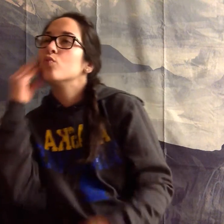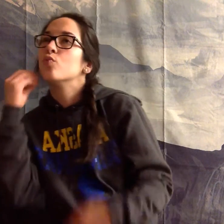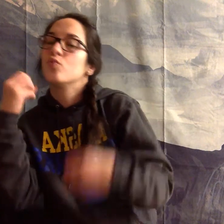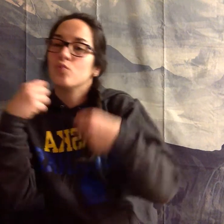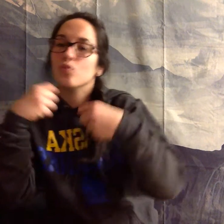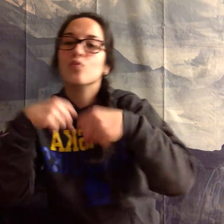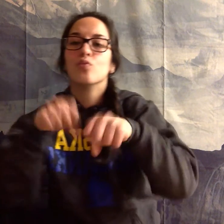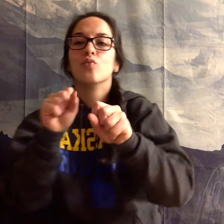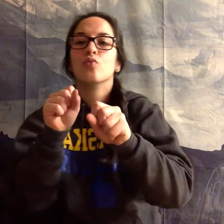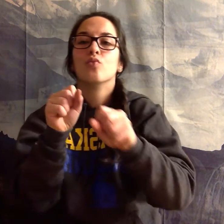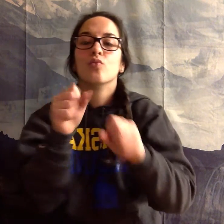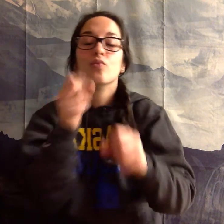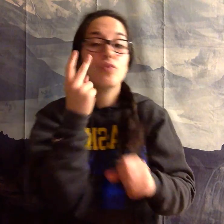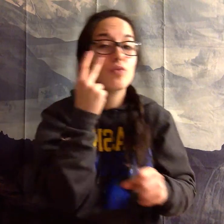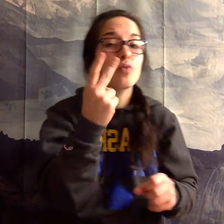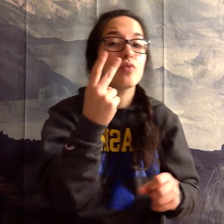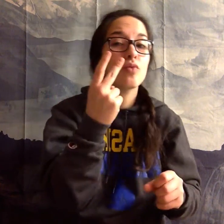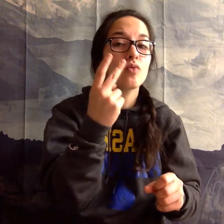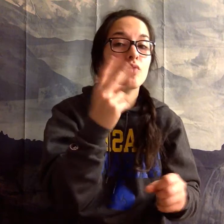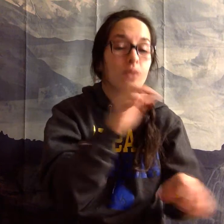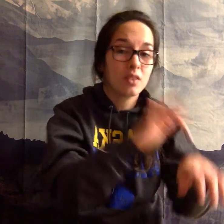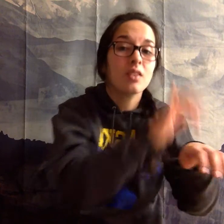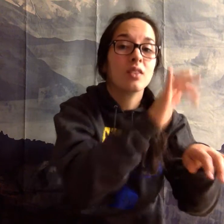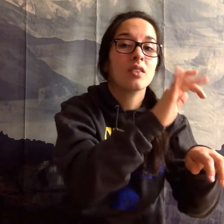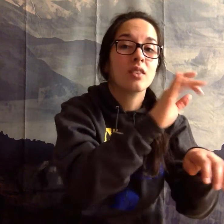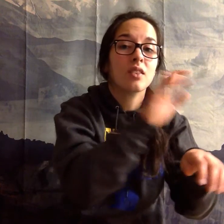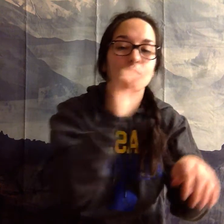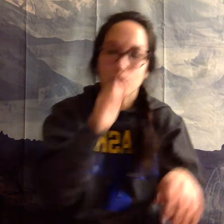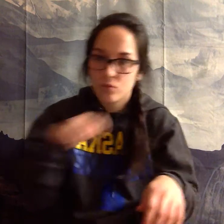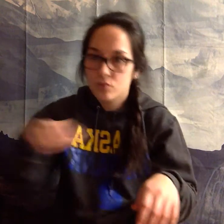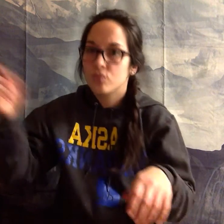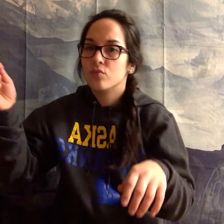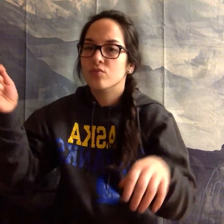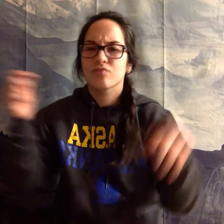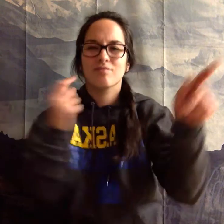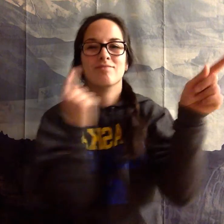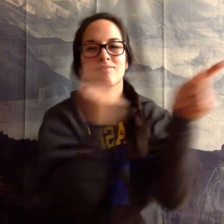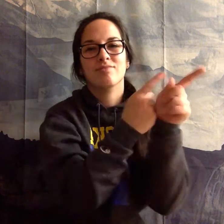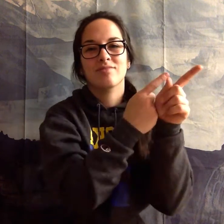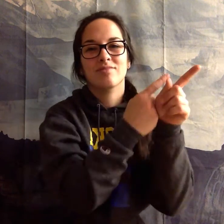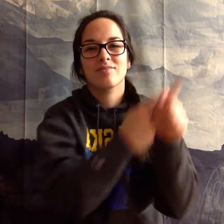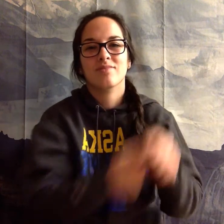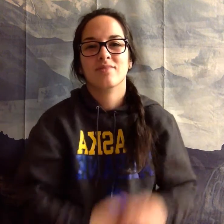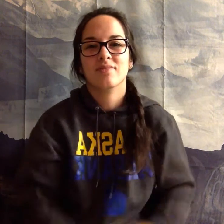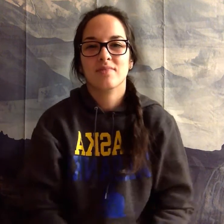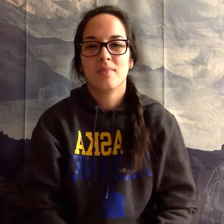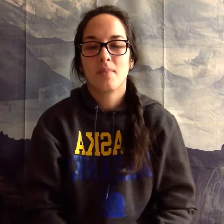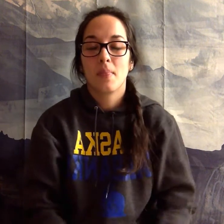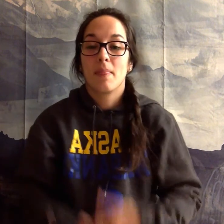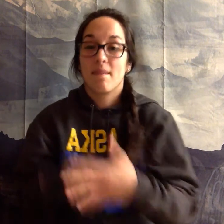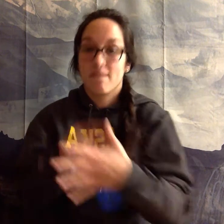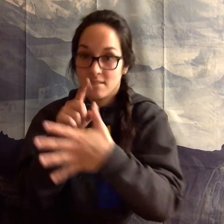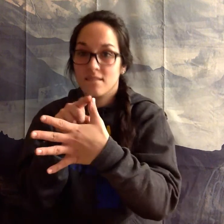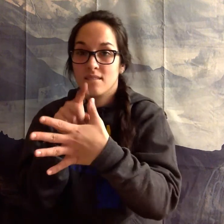Let me flip it. No, wait! You are not flipping me! Why am I? You flipped me! No, you already flipped! What a car wheel!